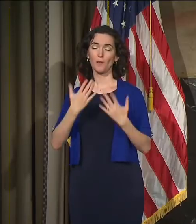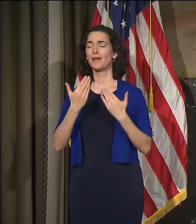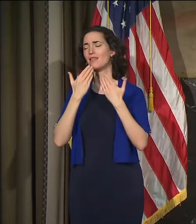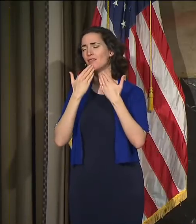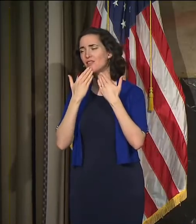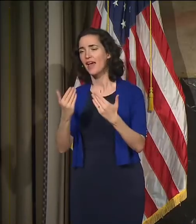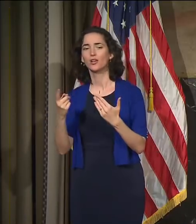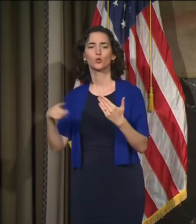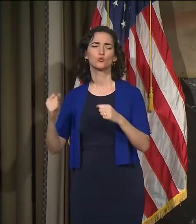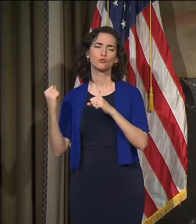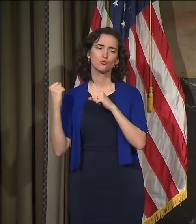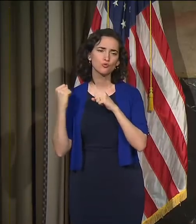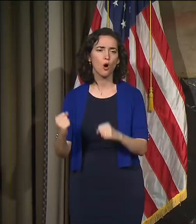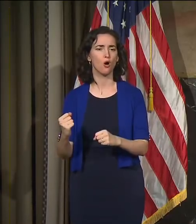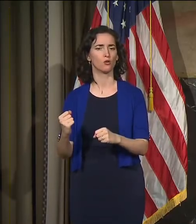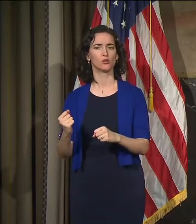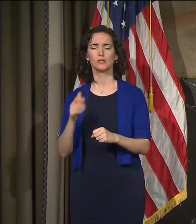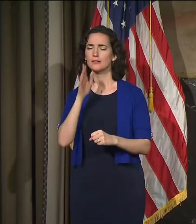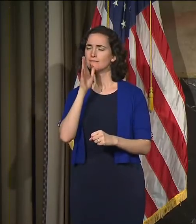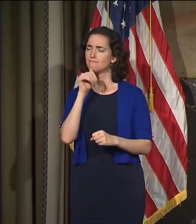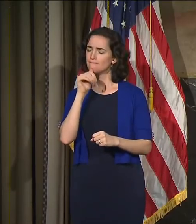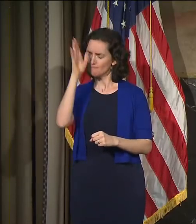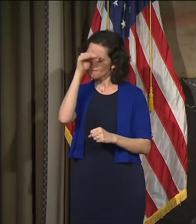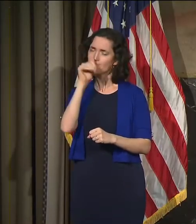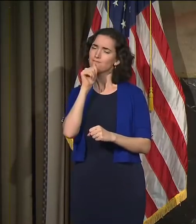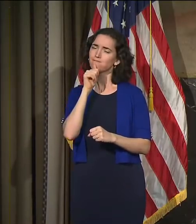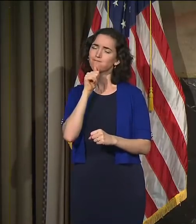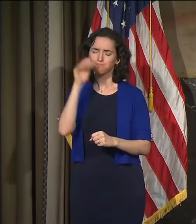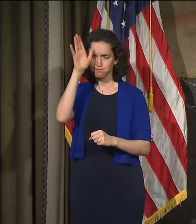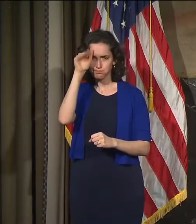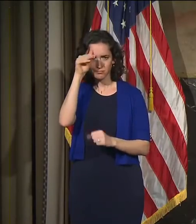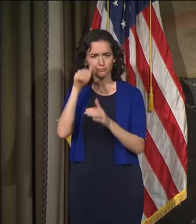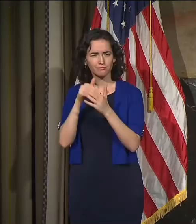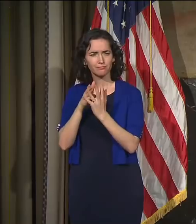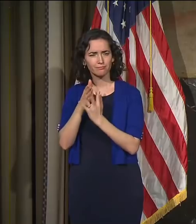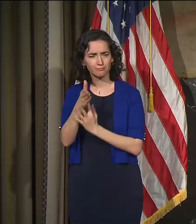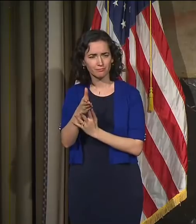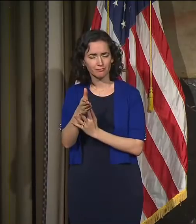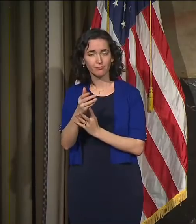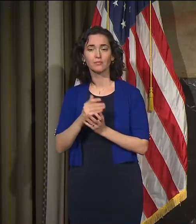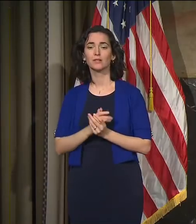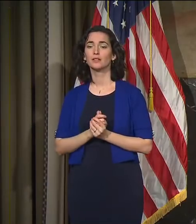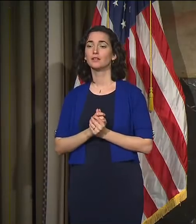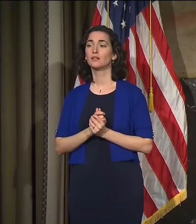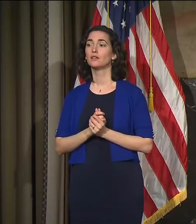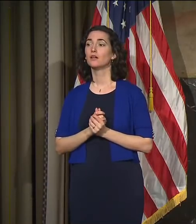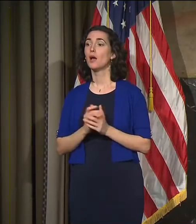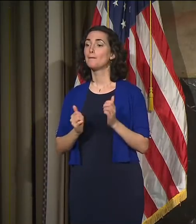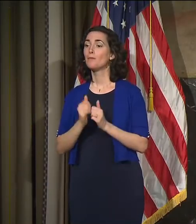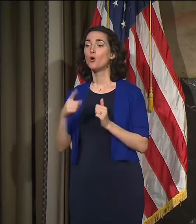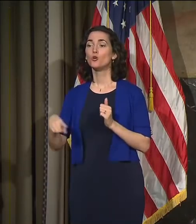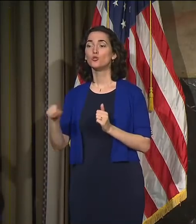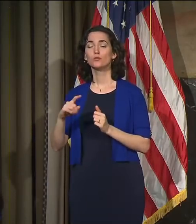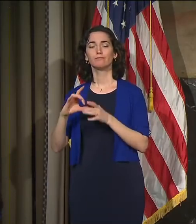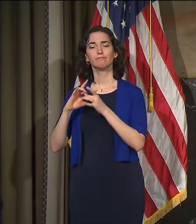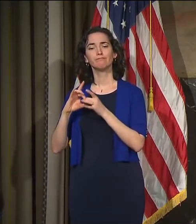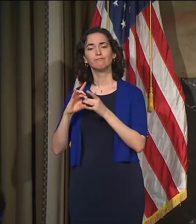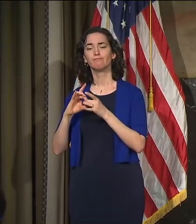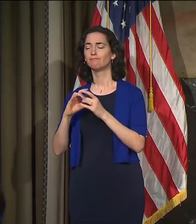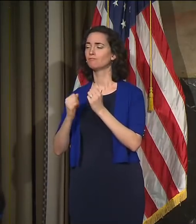tough, being so resilient, and for the most part, being good neighbors to one